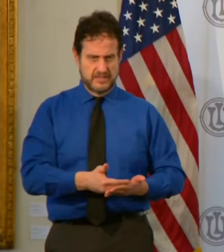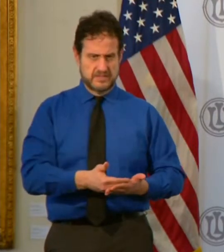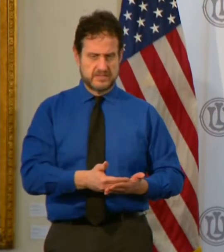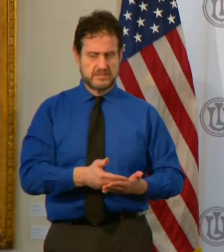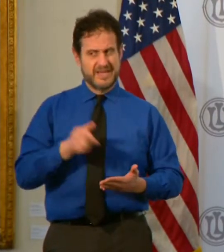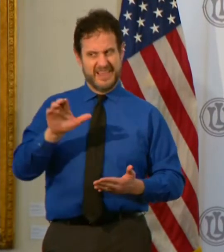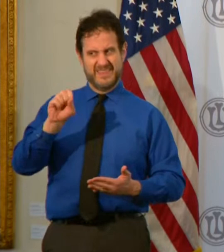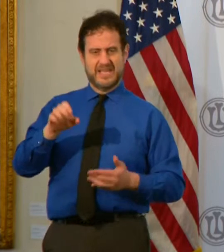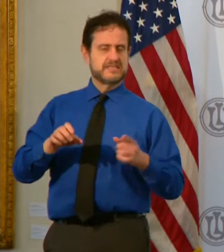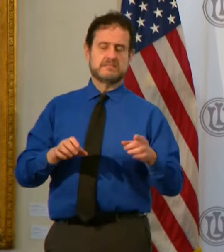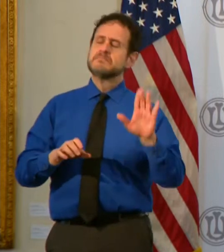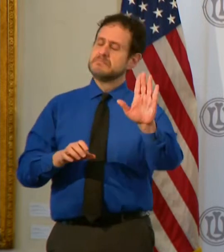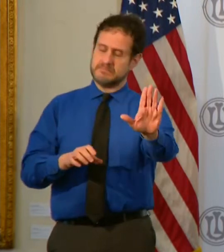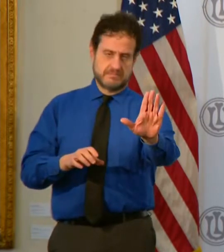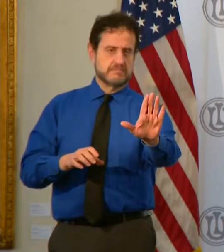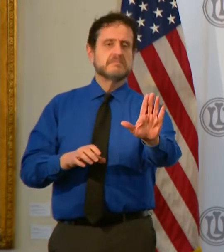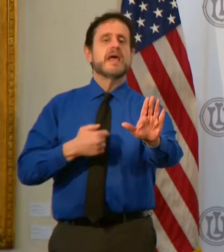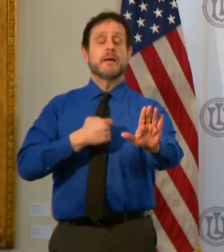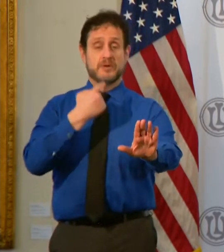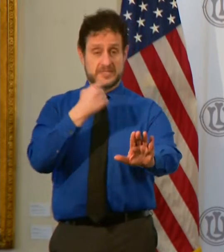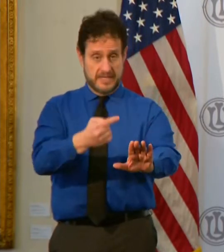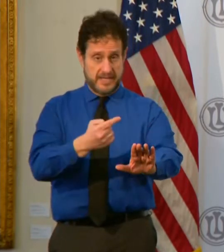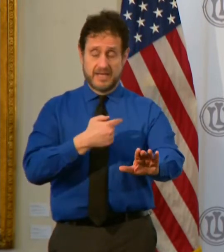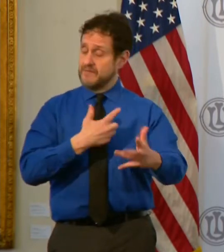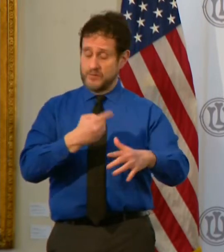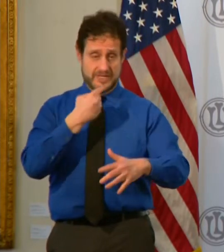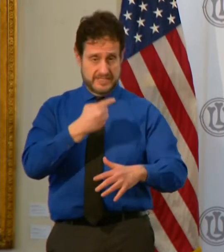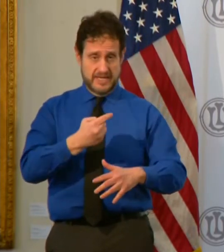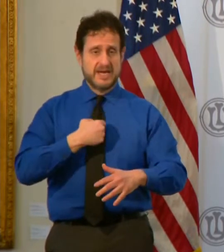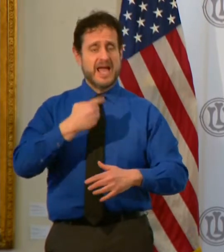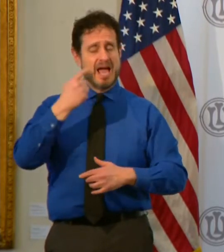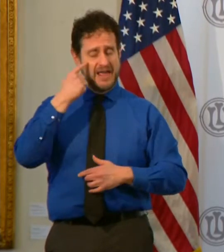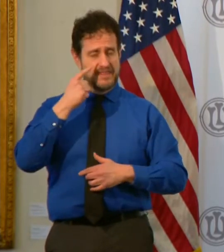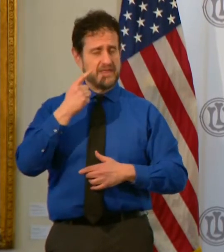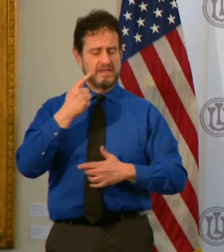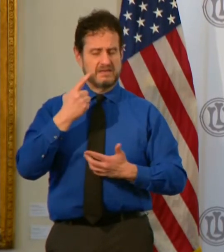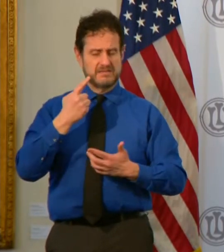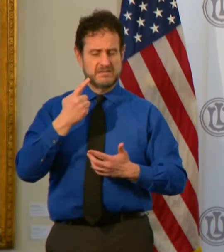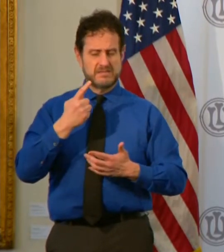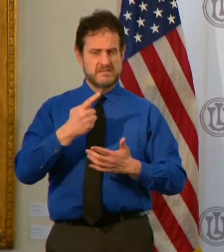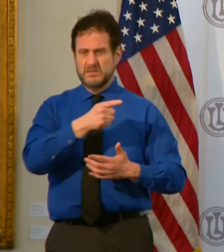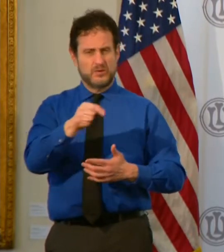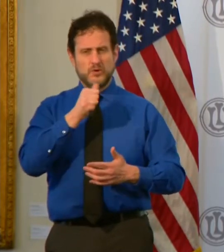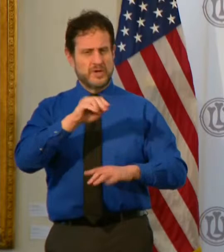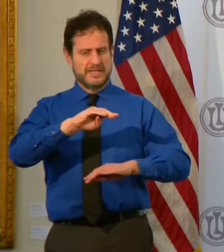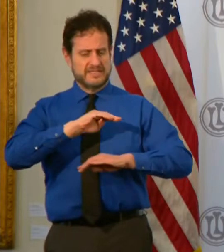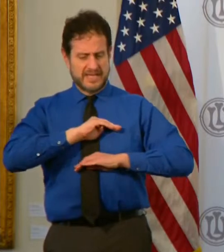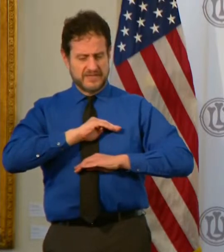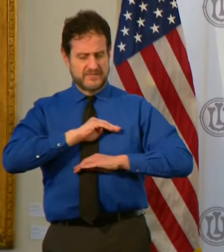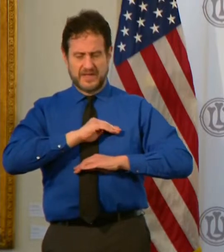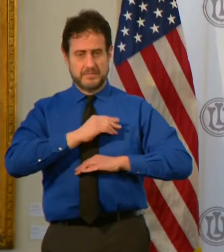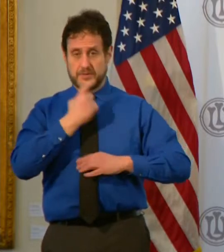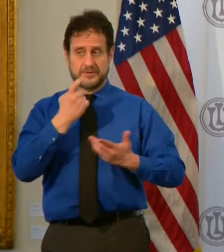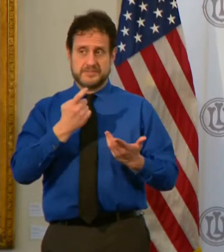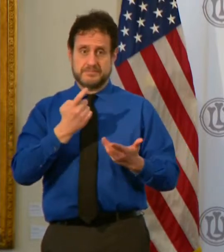case, that... Let me say this, because I've said it. And I think what is dissatisfying is that it's